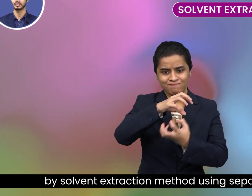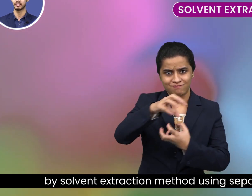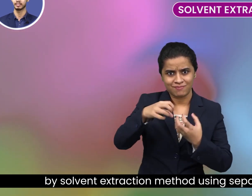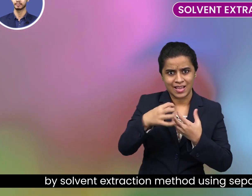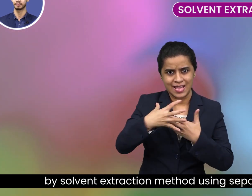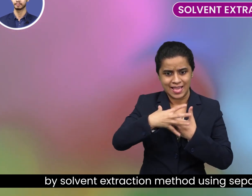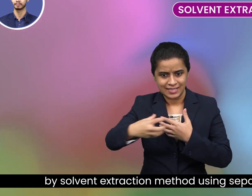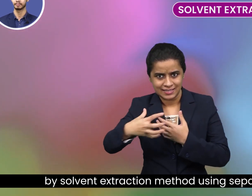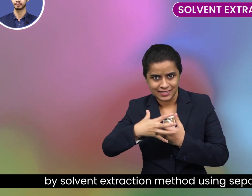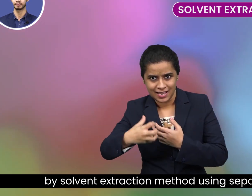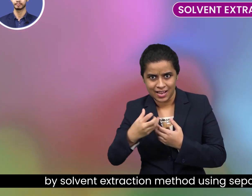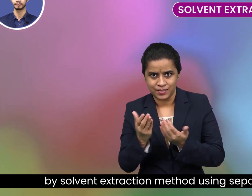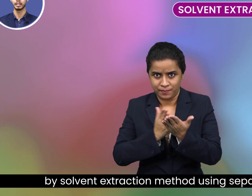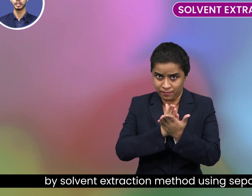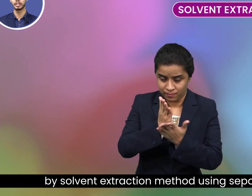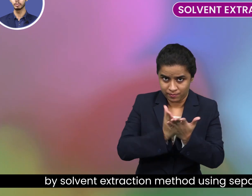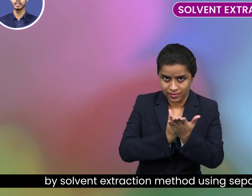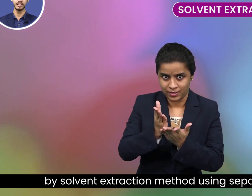extraction method